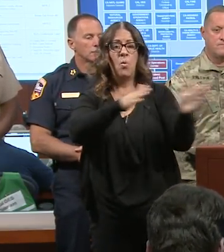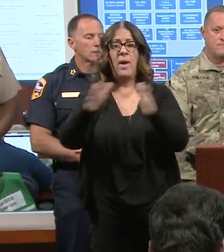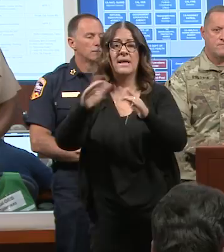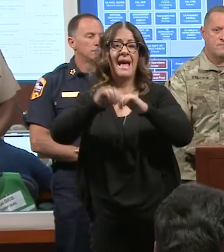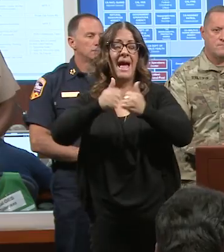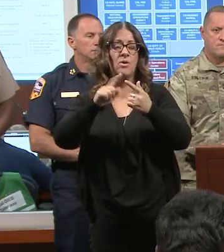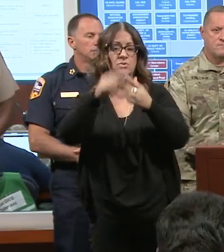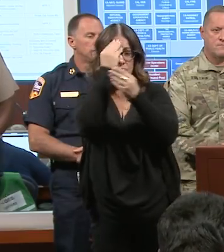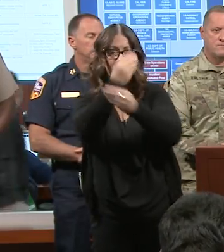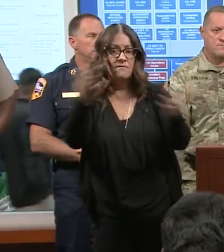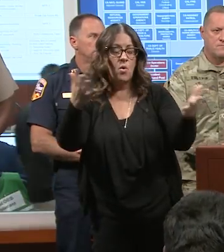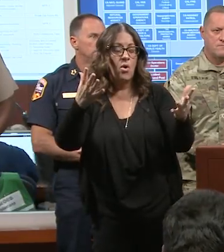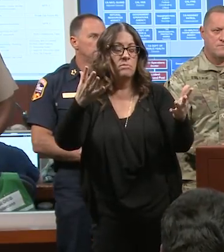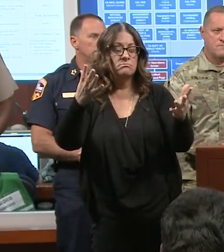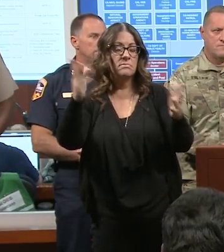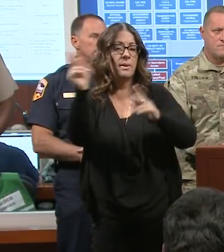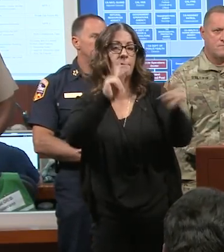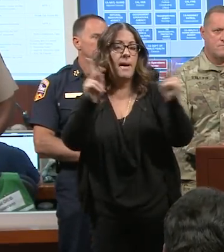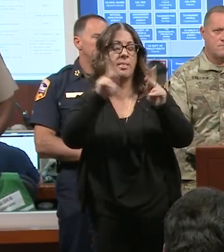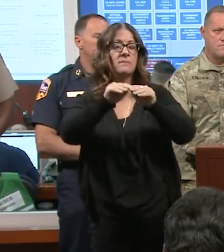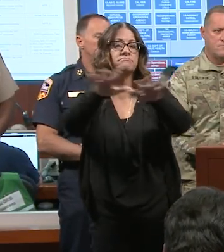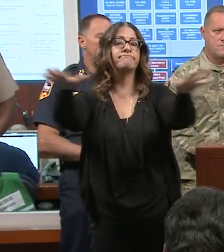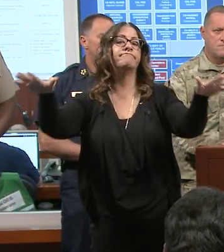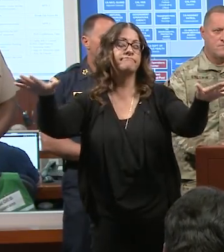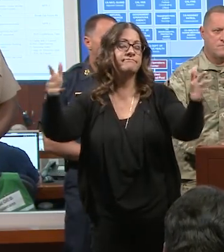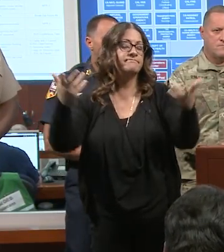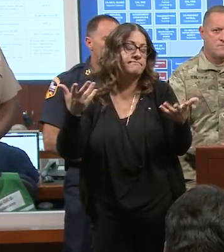the public. To my knowledge,